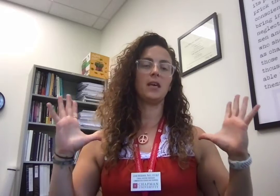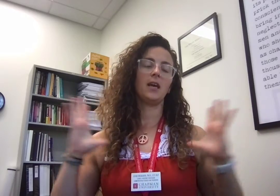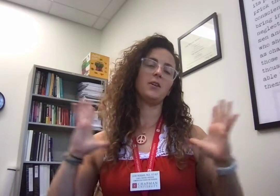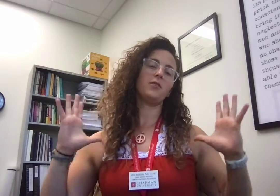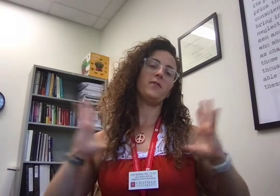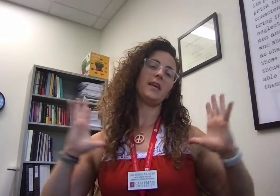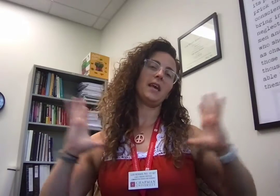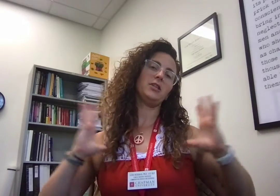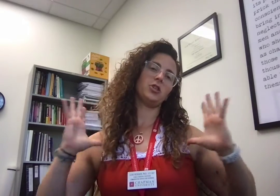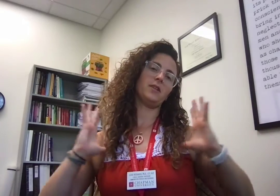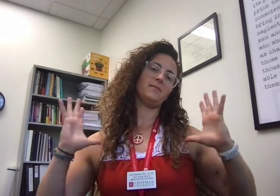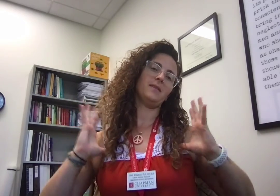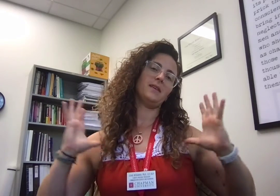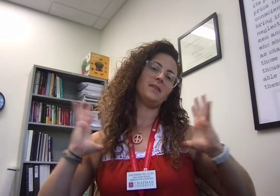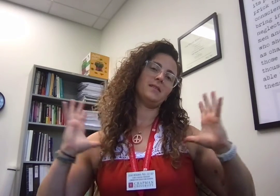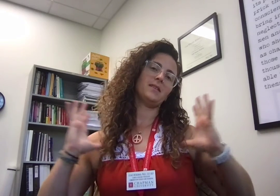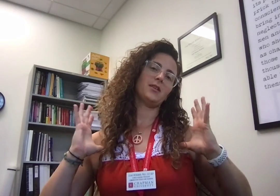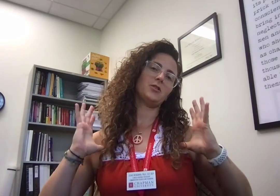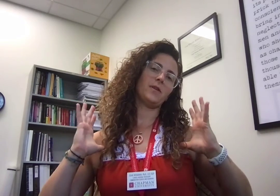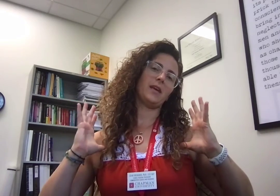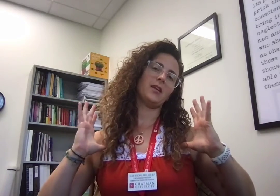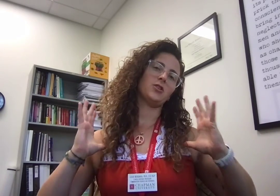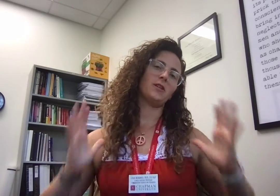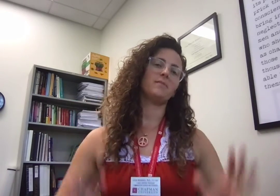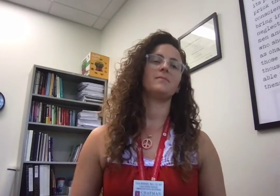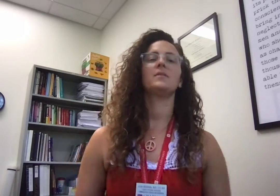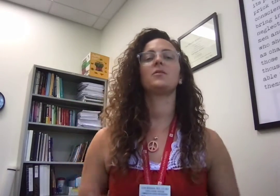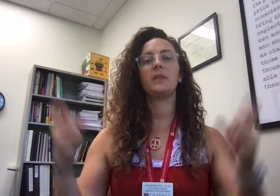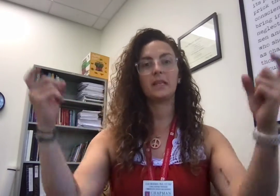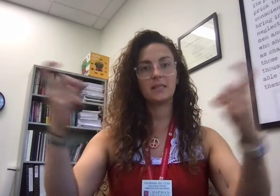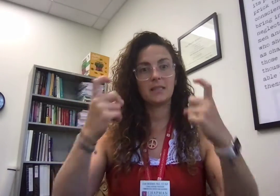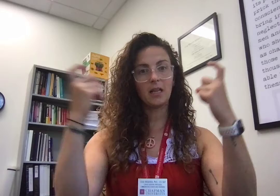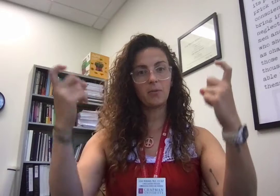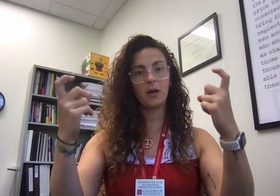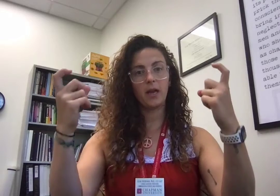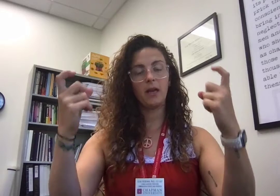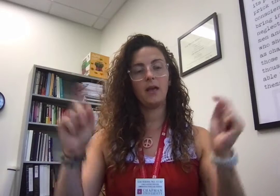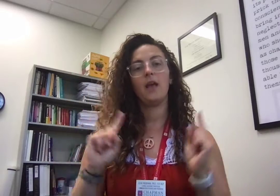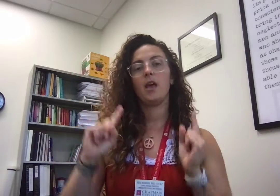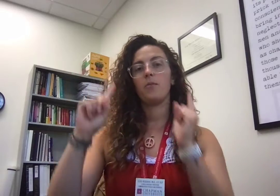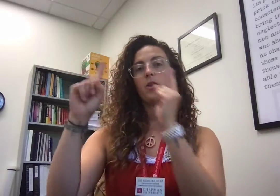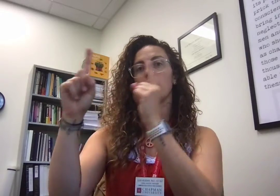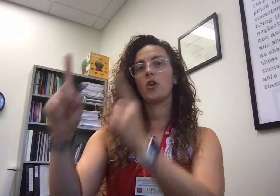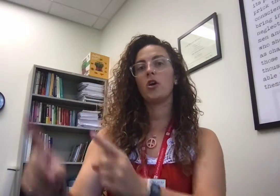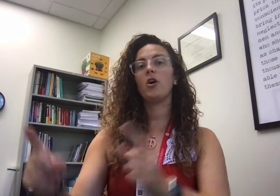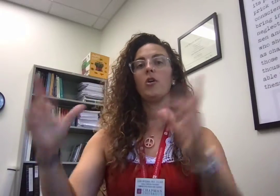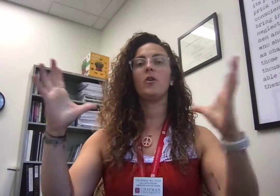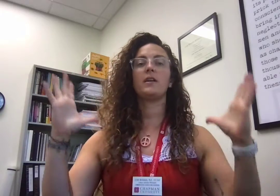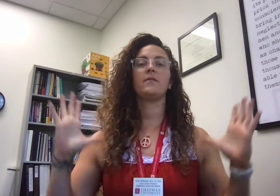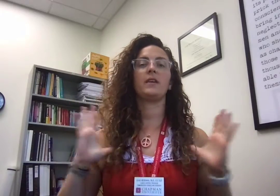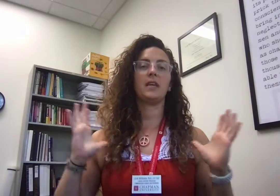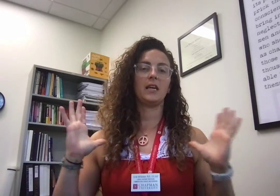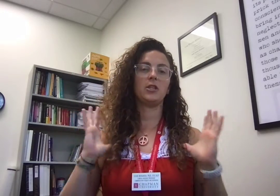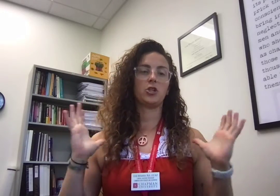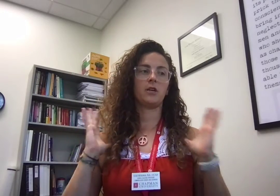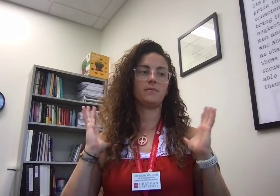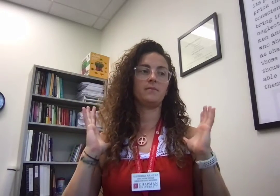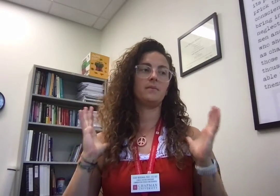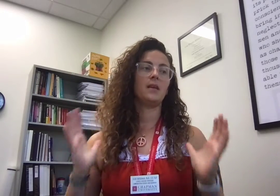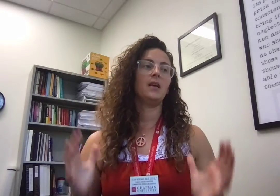and you vacation. That's your vacation. So we can celebrate and we can go on a vacation.